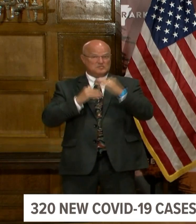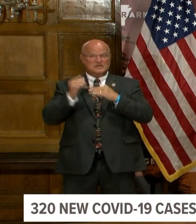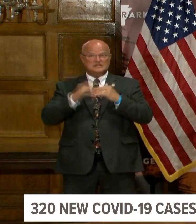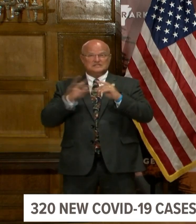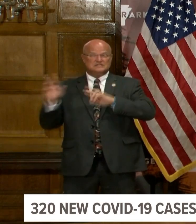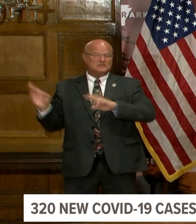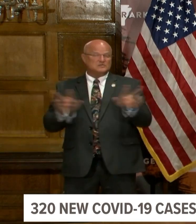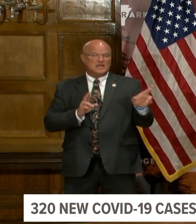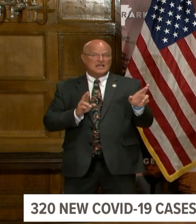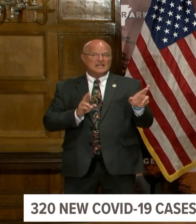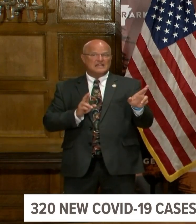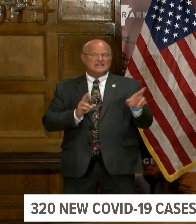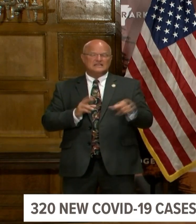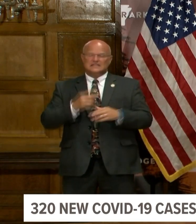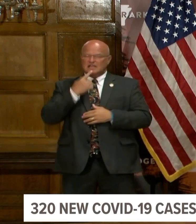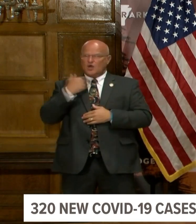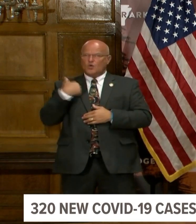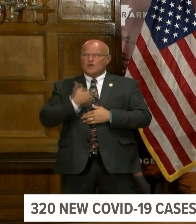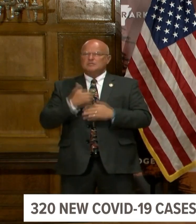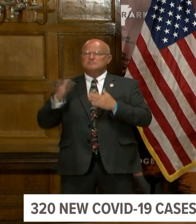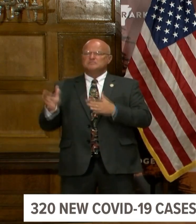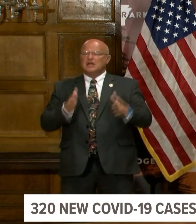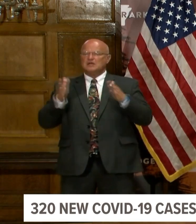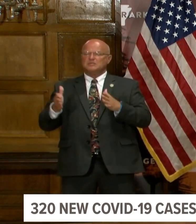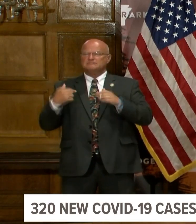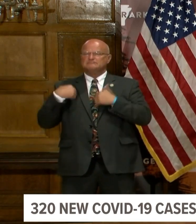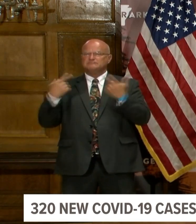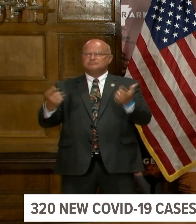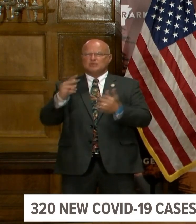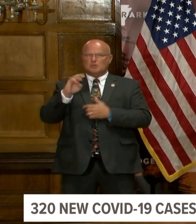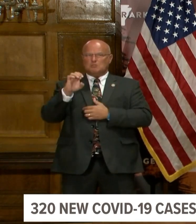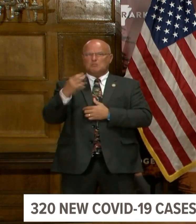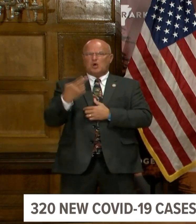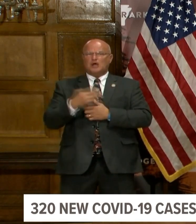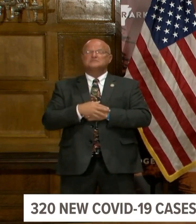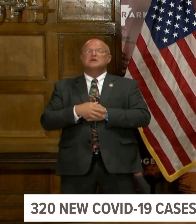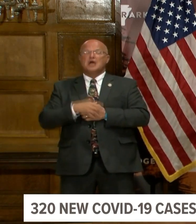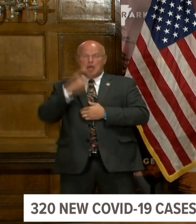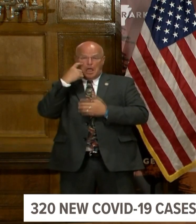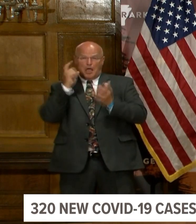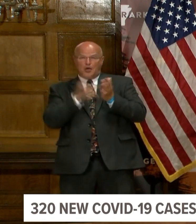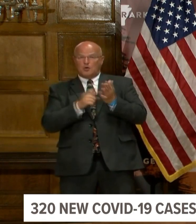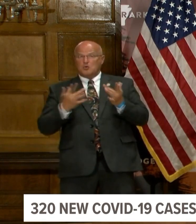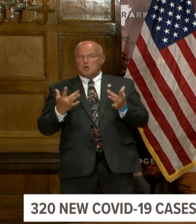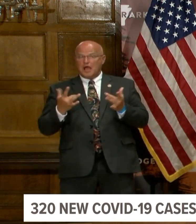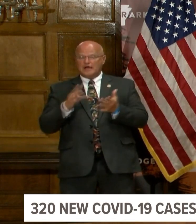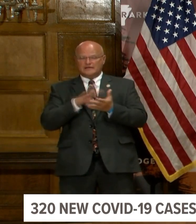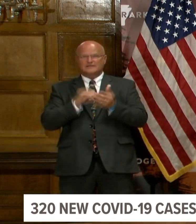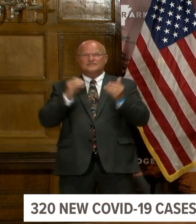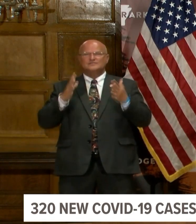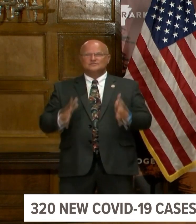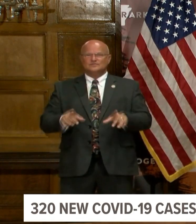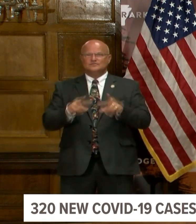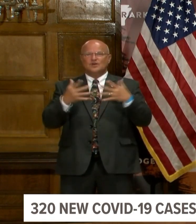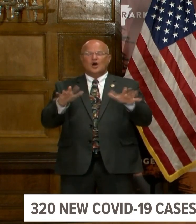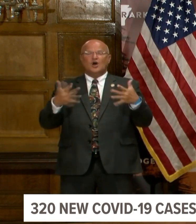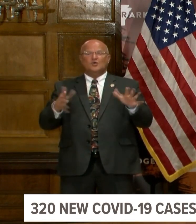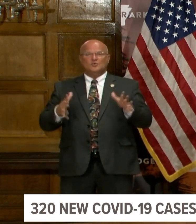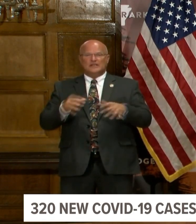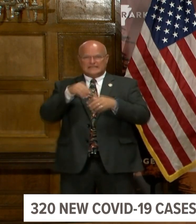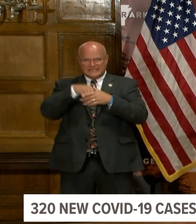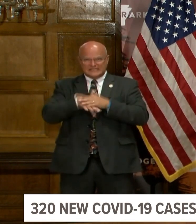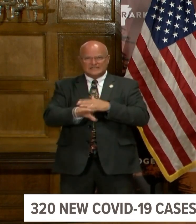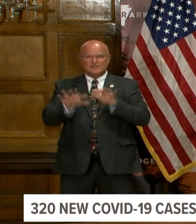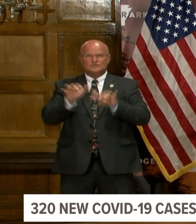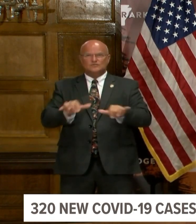she said, we've been planning on this since March. And you could tell that because the students were already getting into